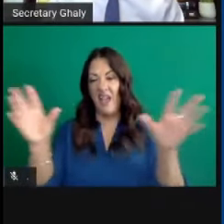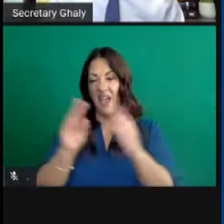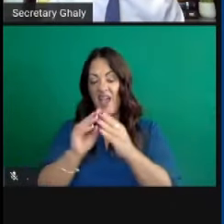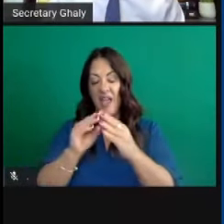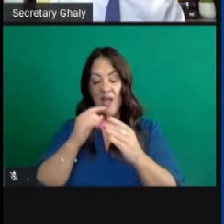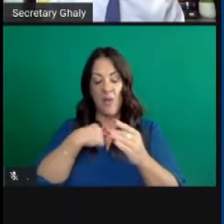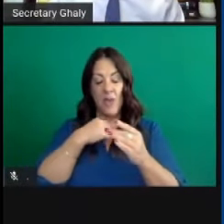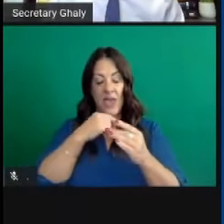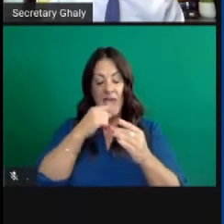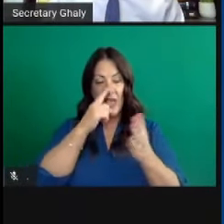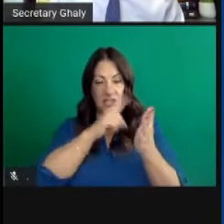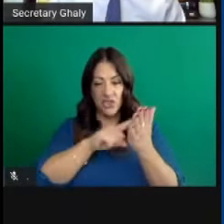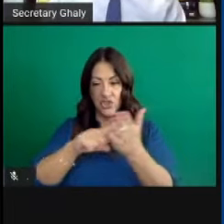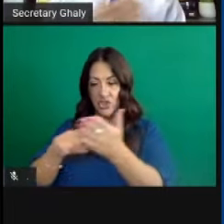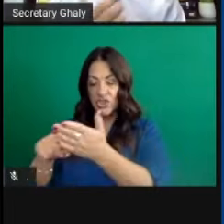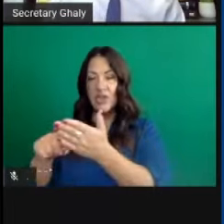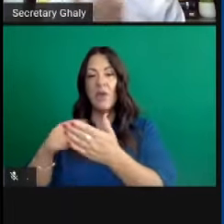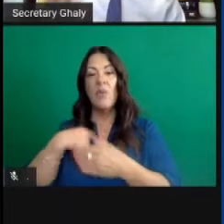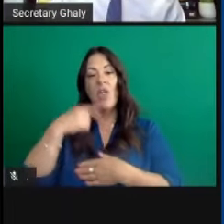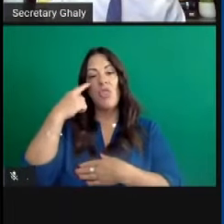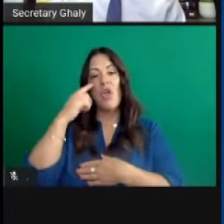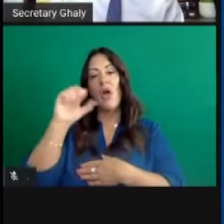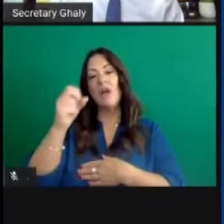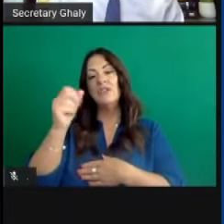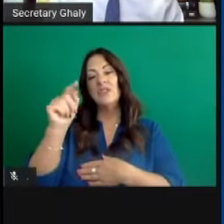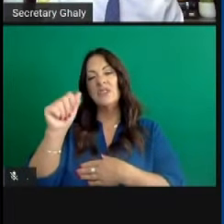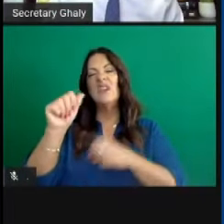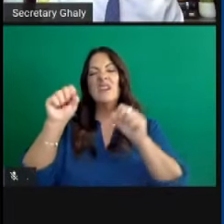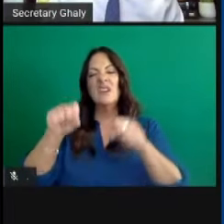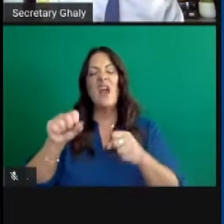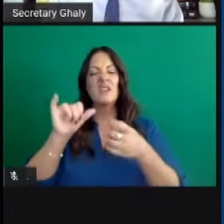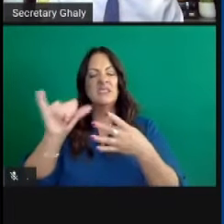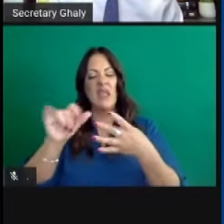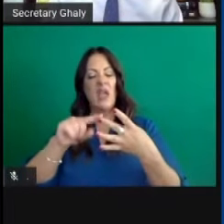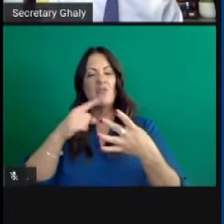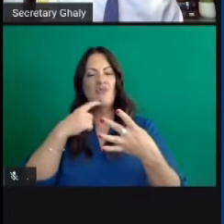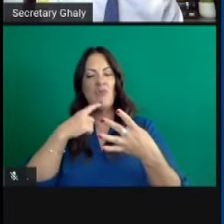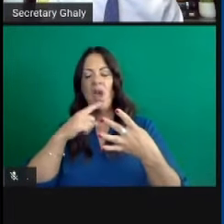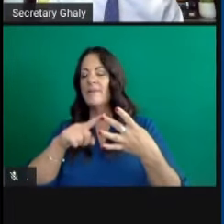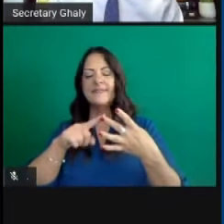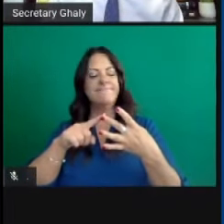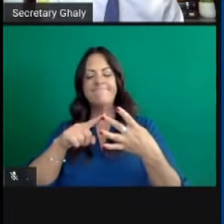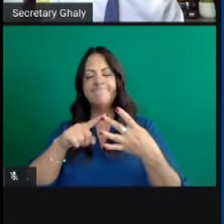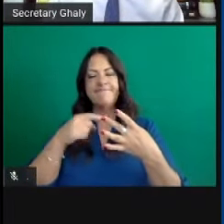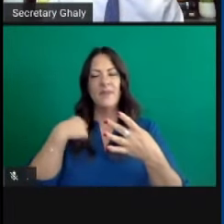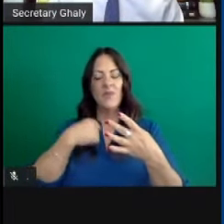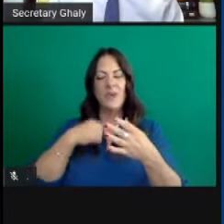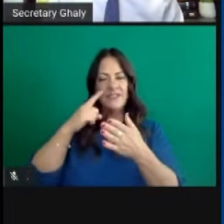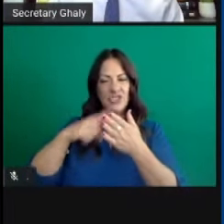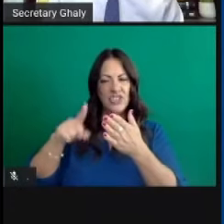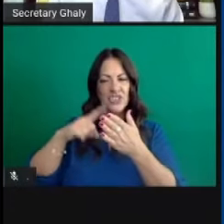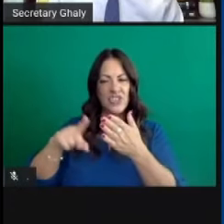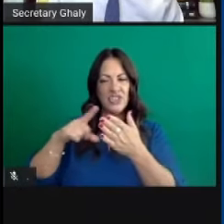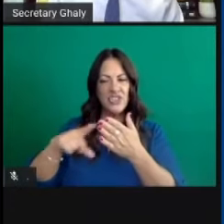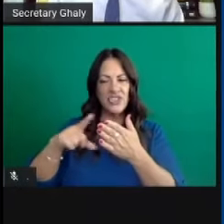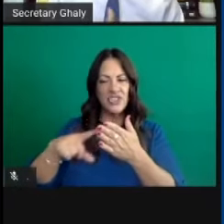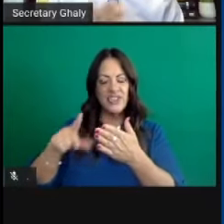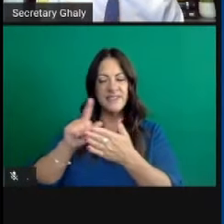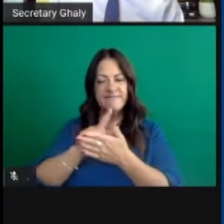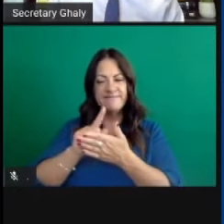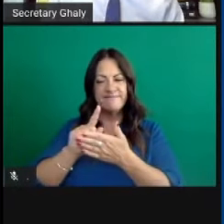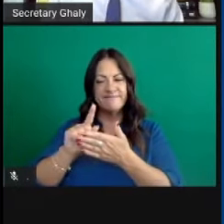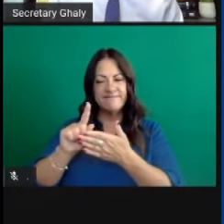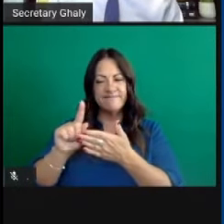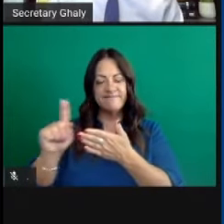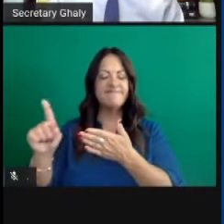could stay in the red tier. But after having more time, continuing to look at the data, working with the county,